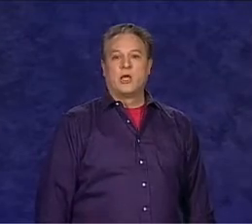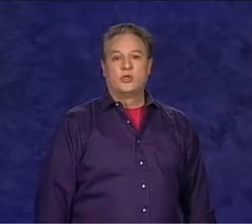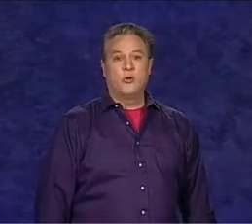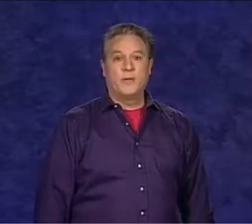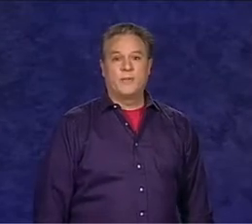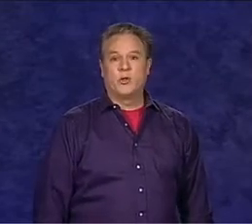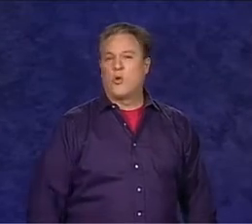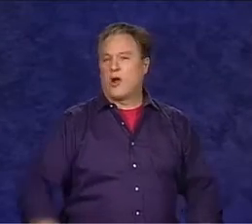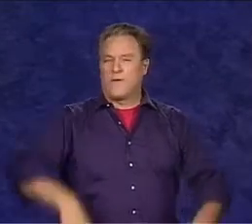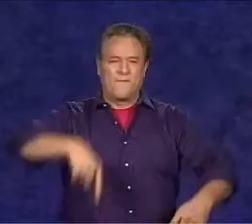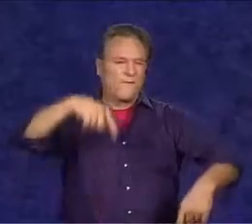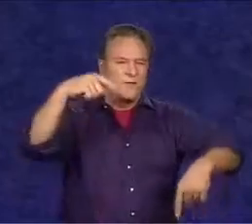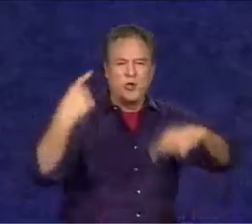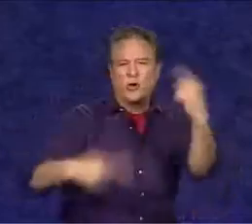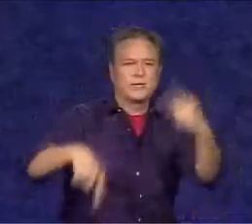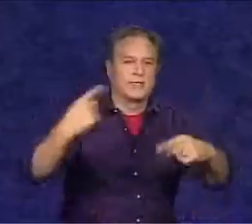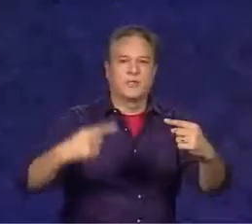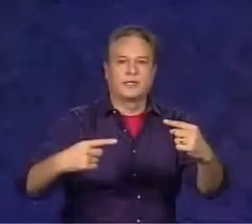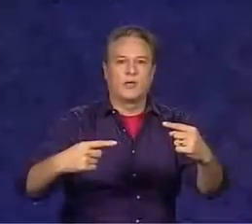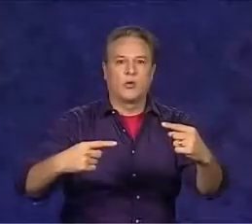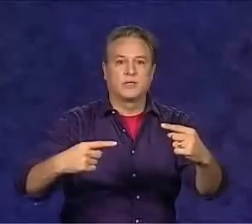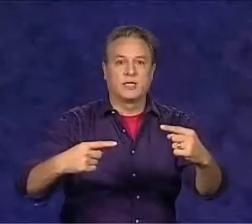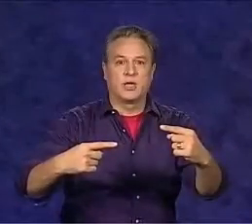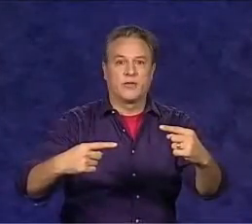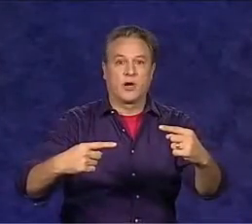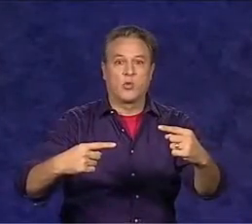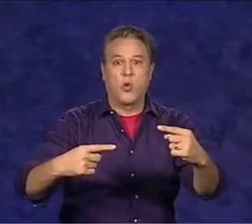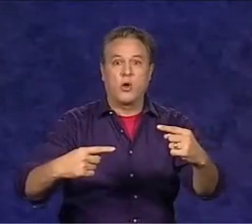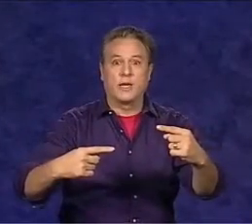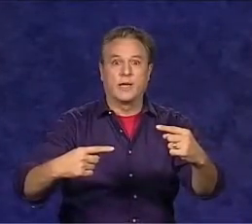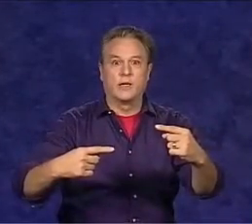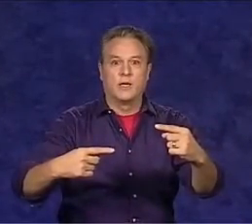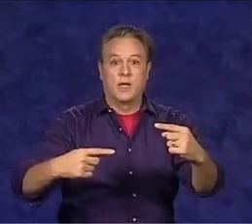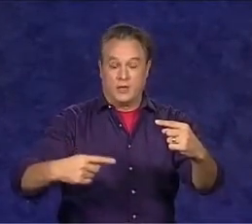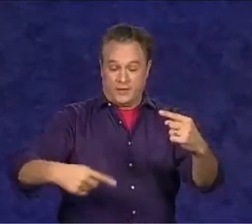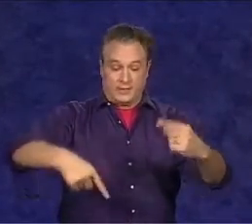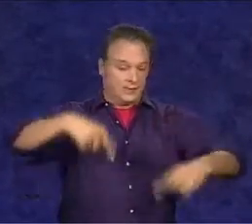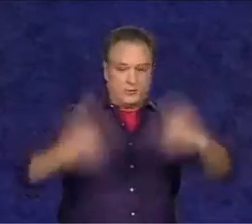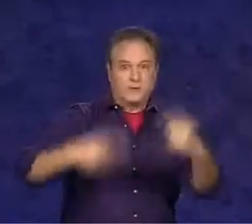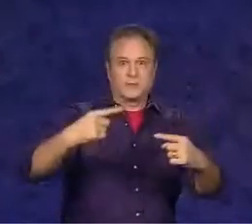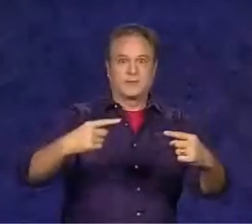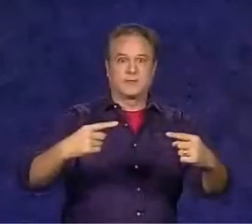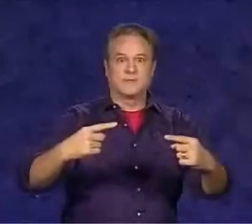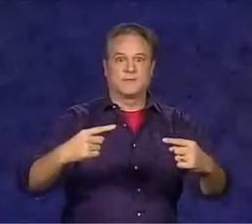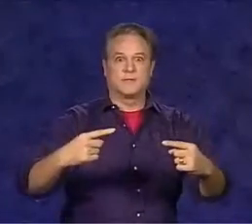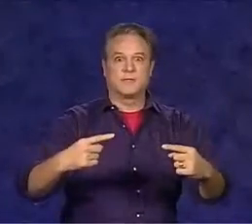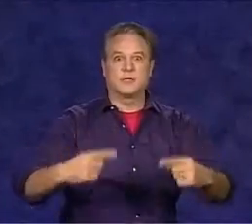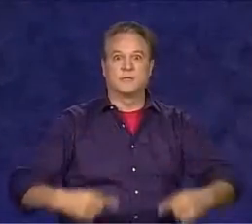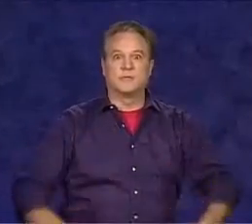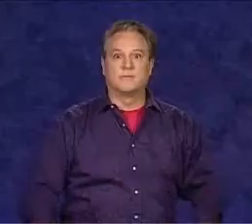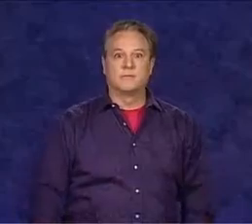Two people who are furiously directing words at each other are quarreling. This is also the sign for argue.